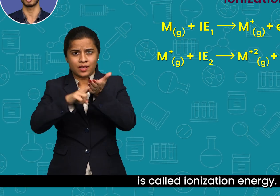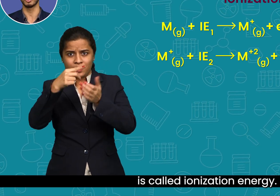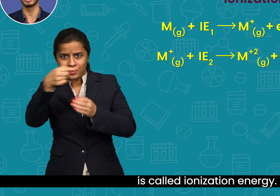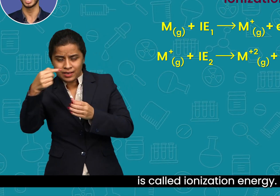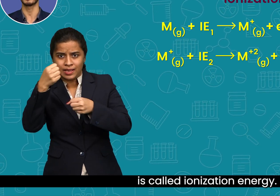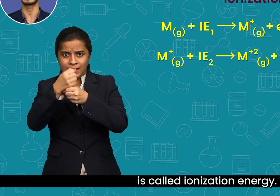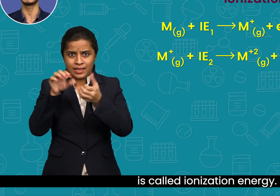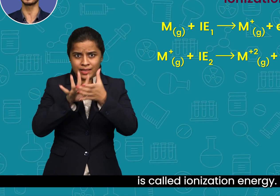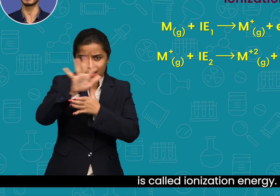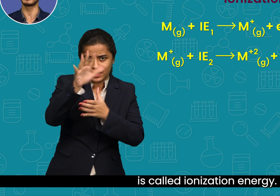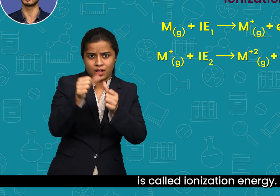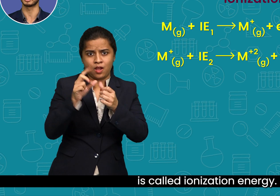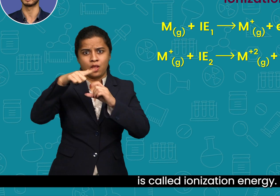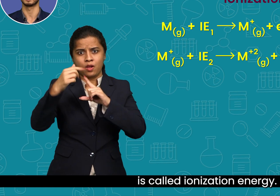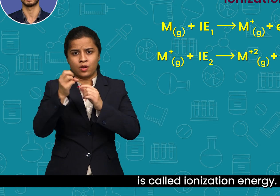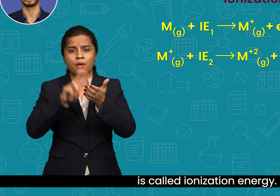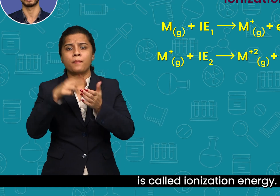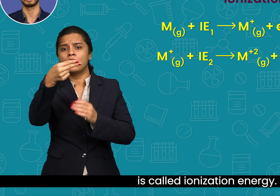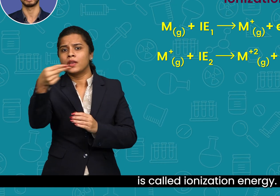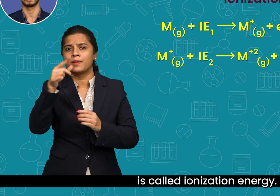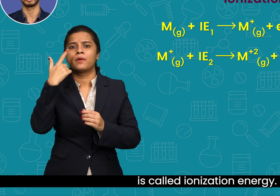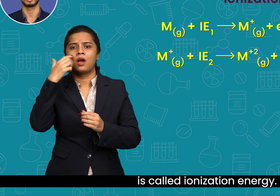is called ionization energy.